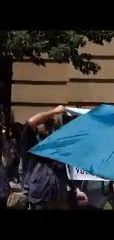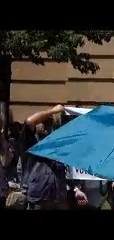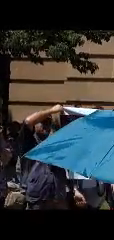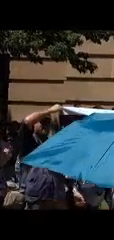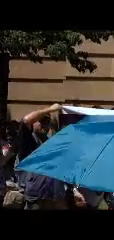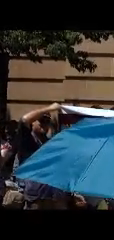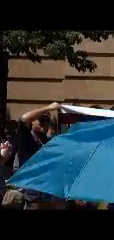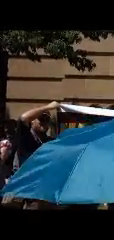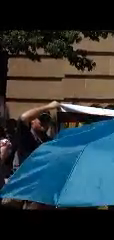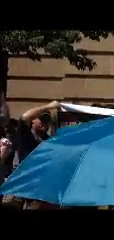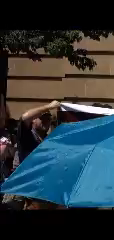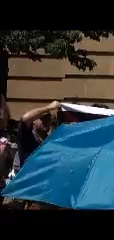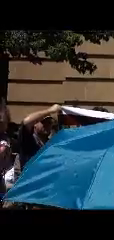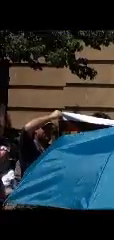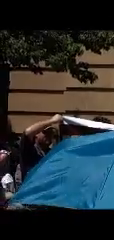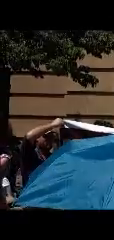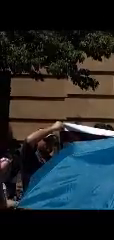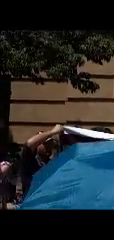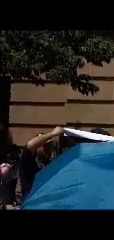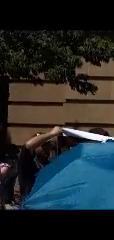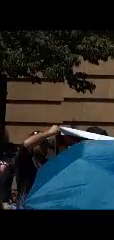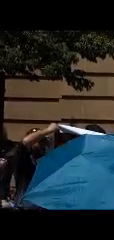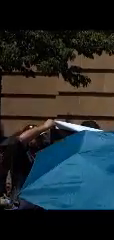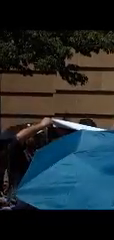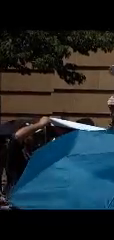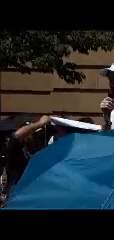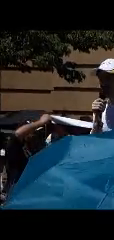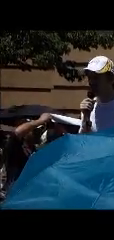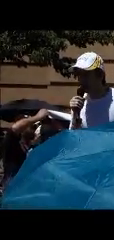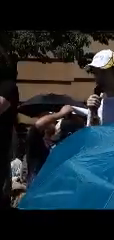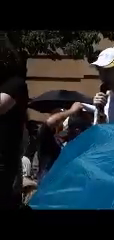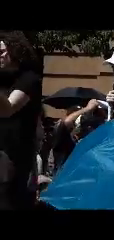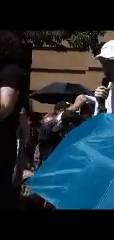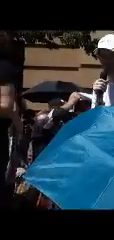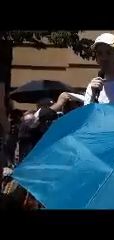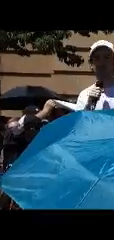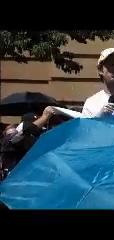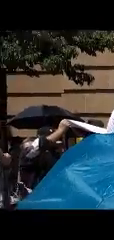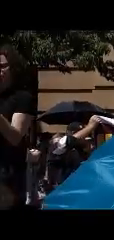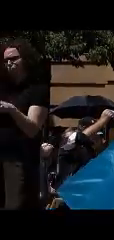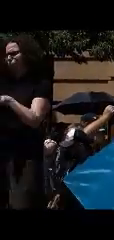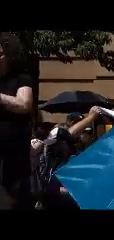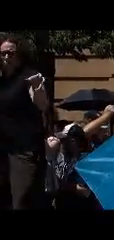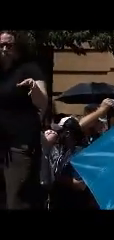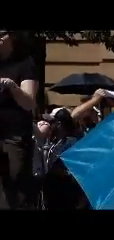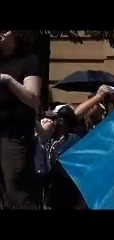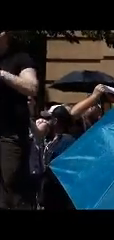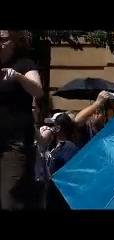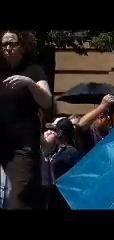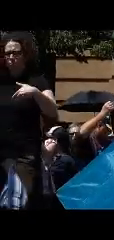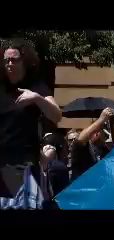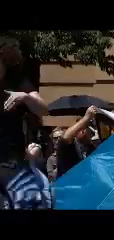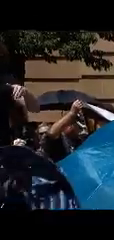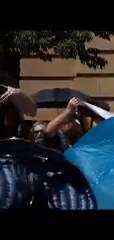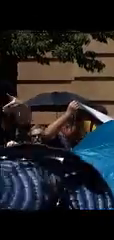modern equal society that brings us together and doesn't divide us.